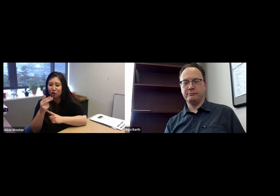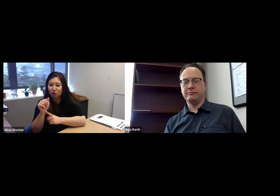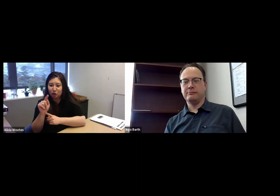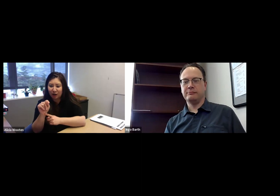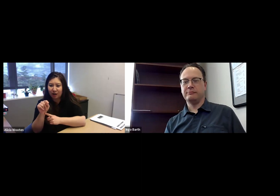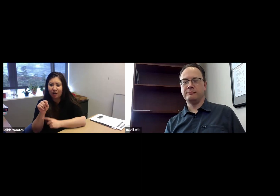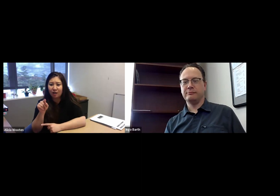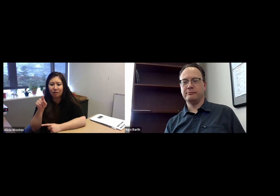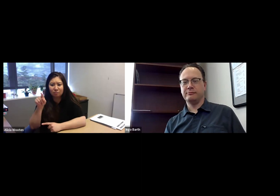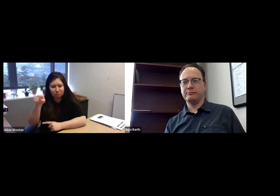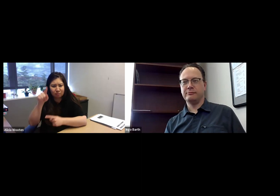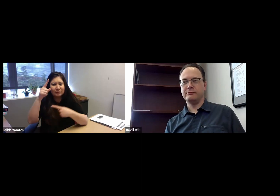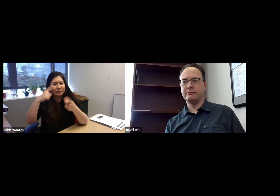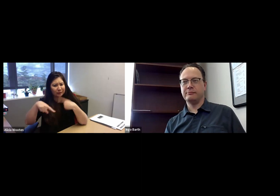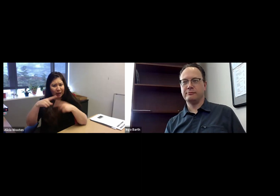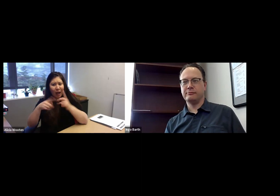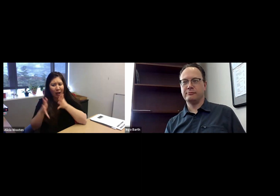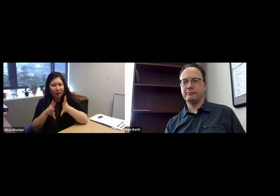Okay, we have a question in the chat.